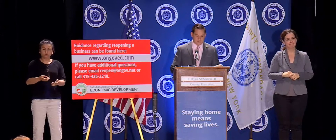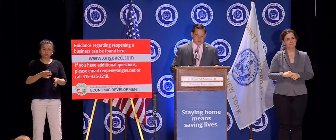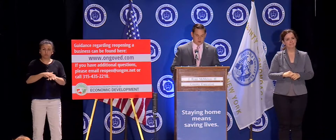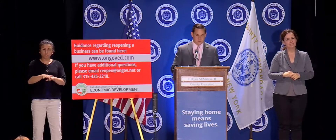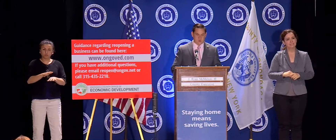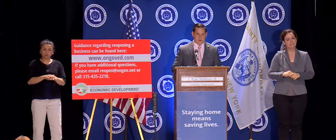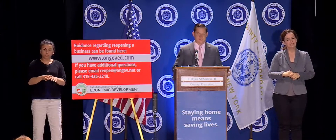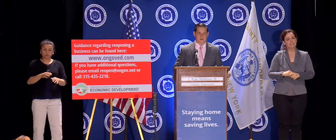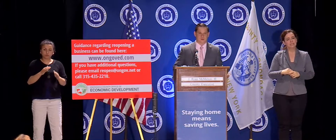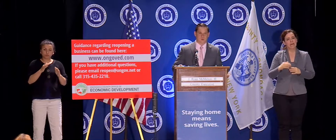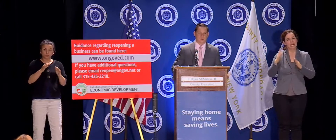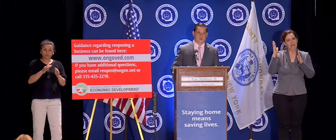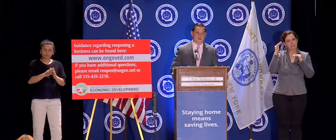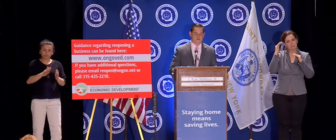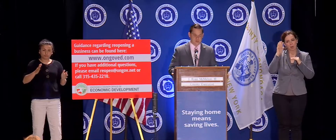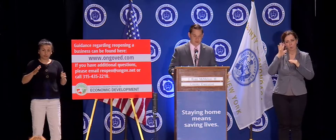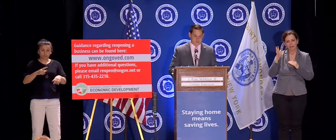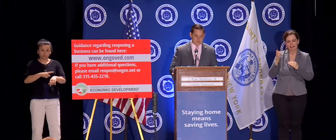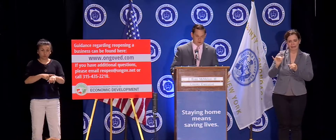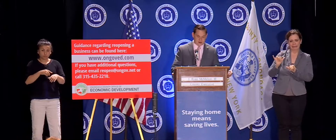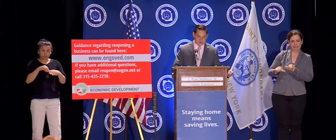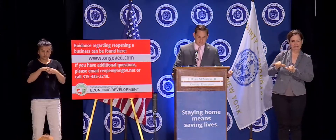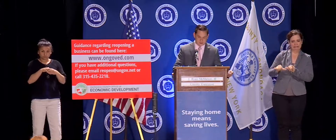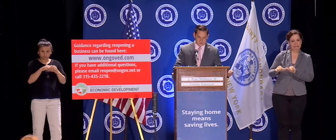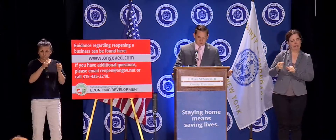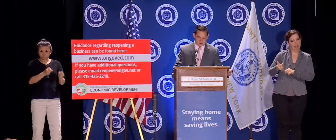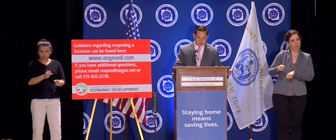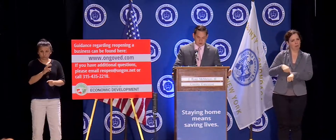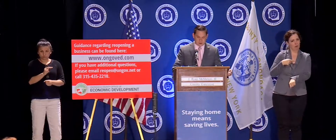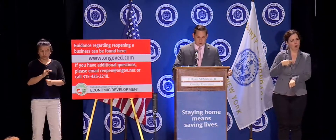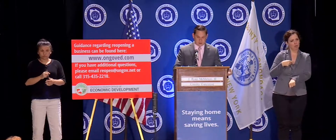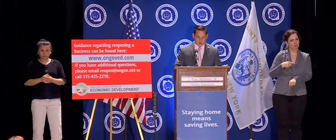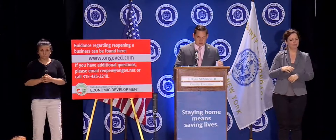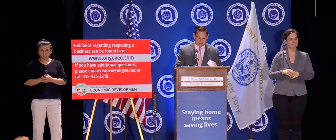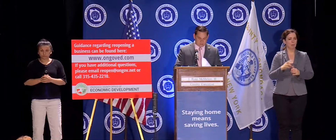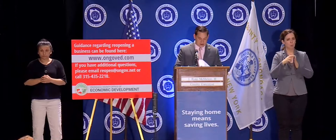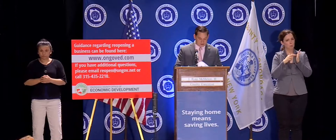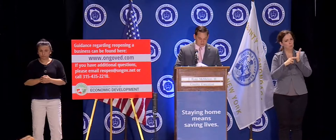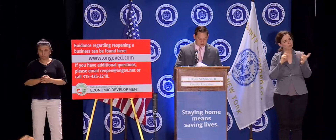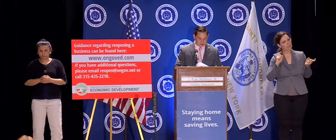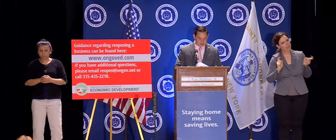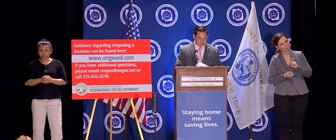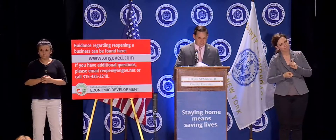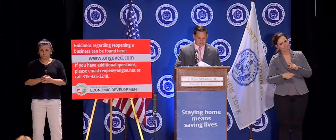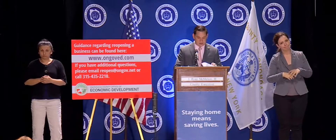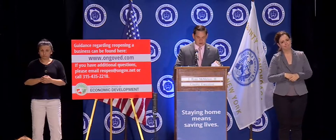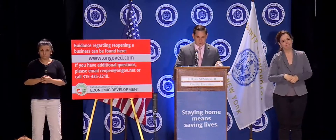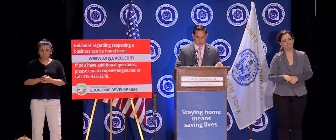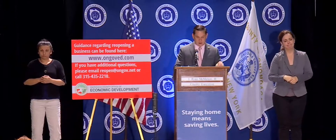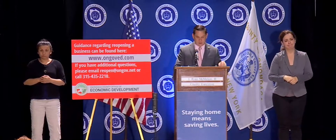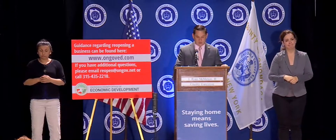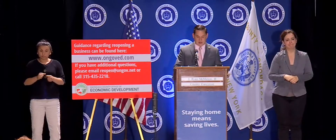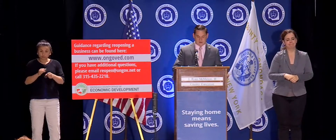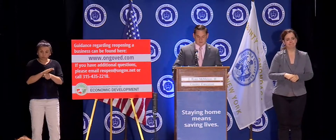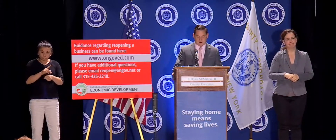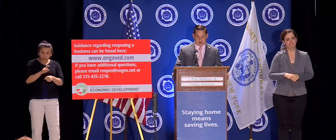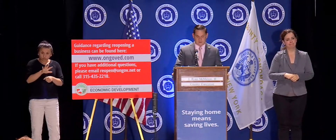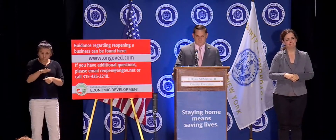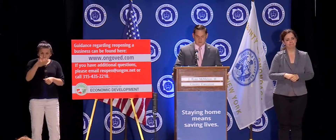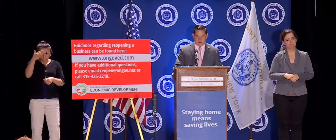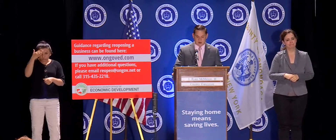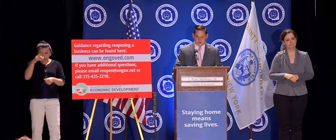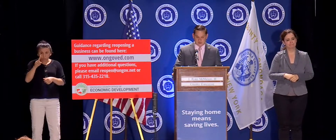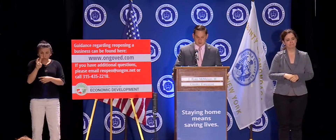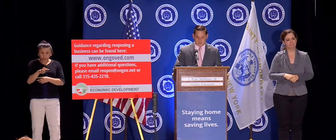than it once was, since the rules have changed mid-process. Looking at our positive cases,